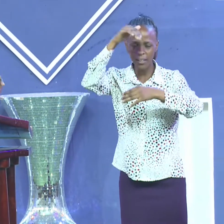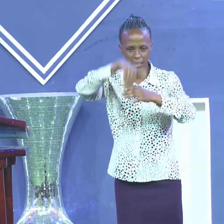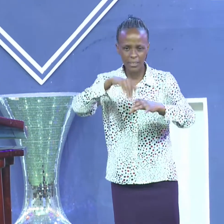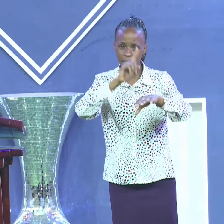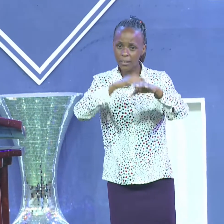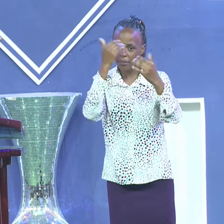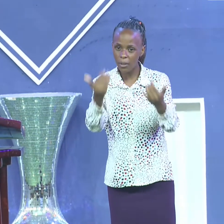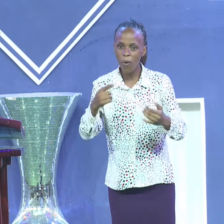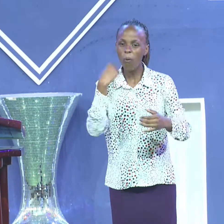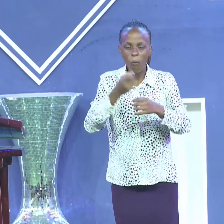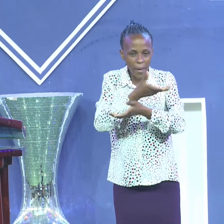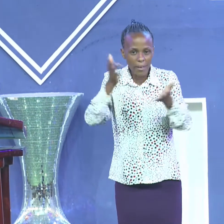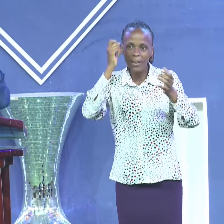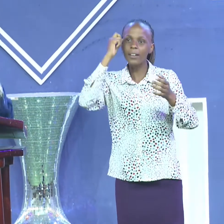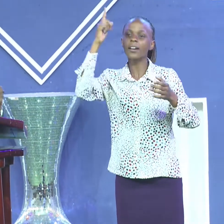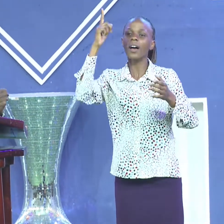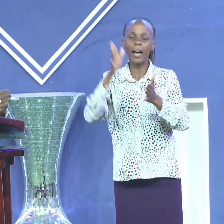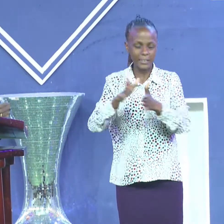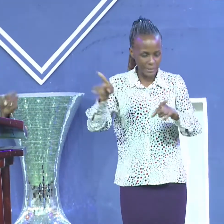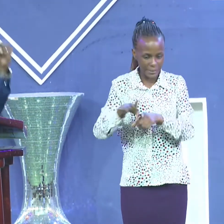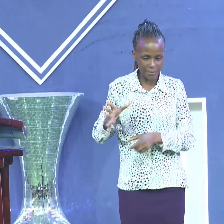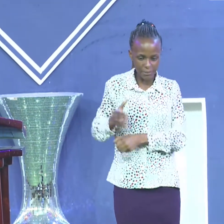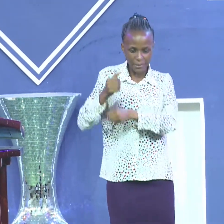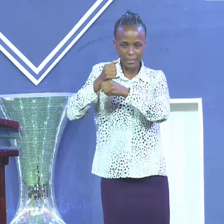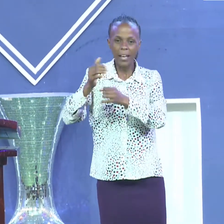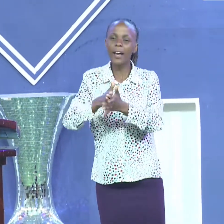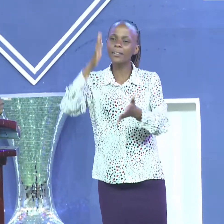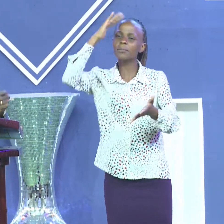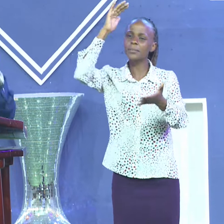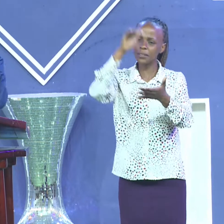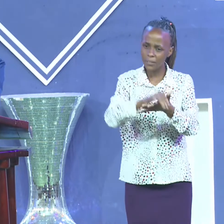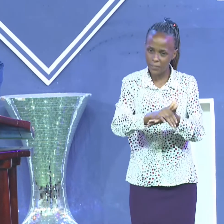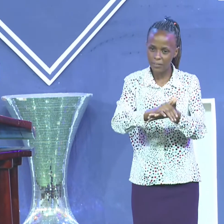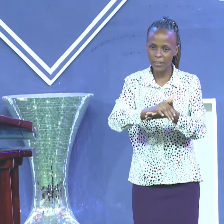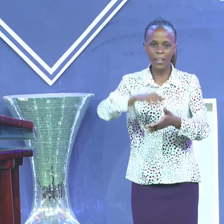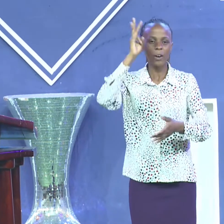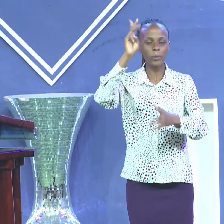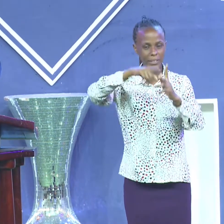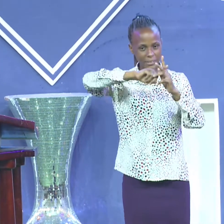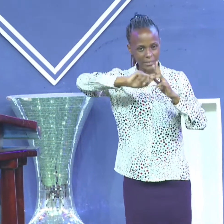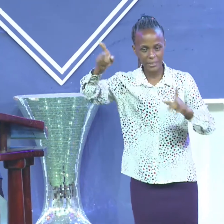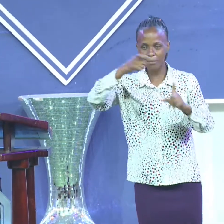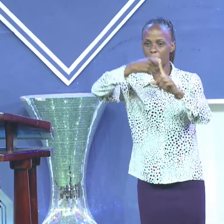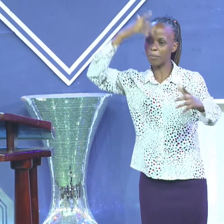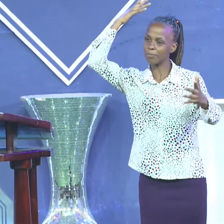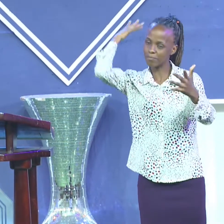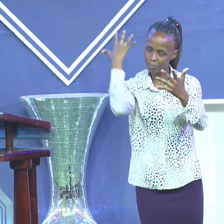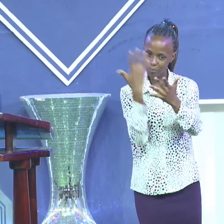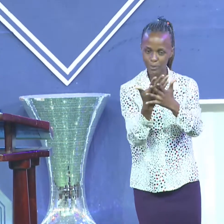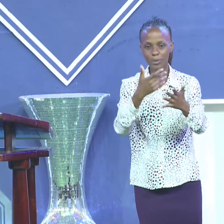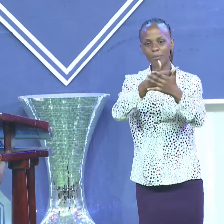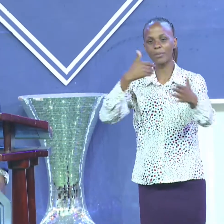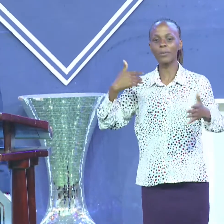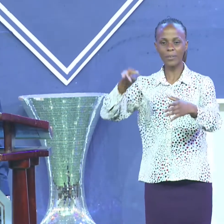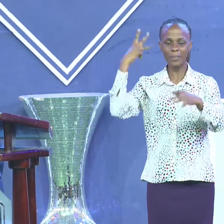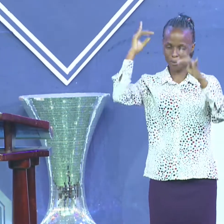this session, one will understand and they get hold of it and they believe it. They are going to escape from the prison.